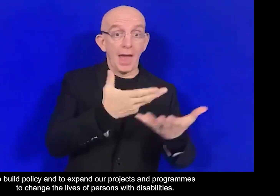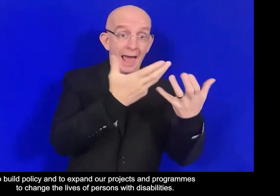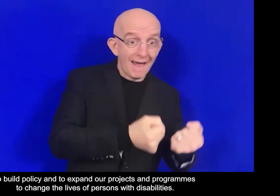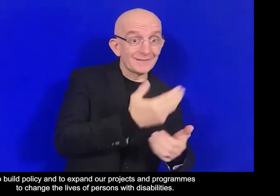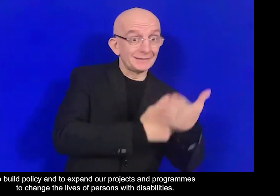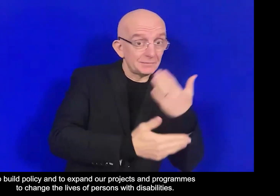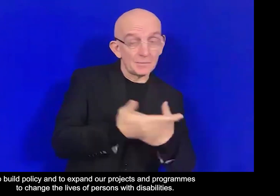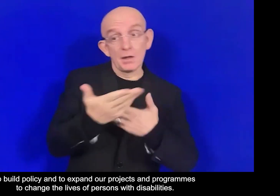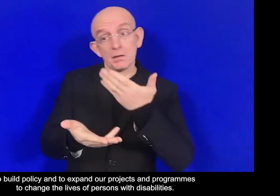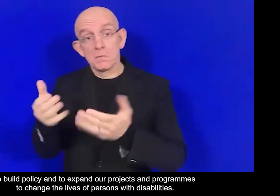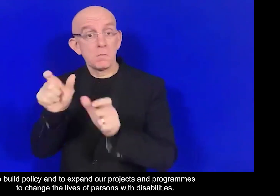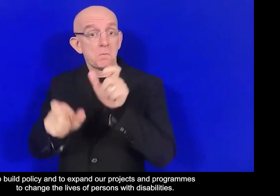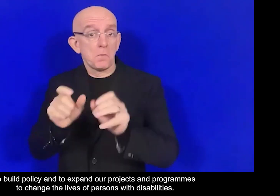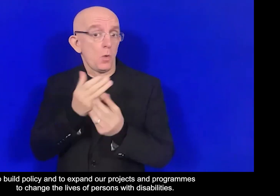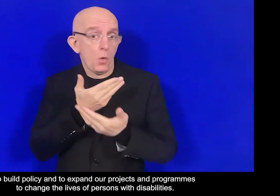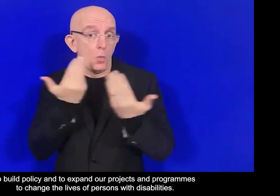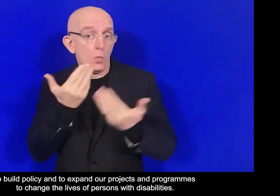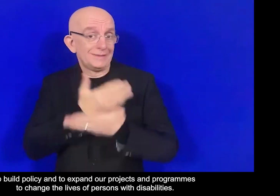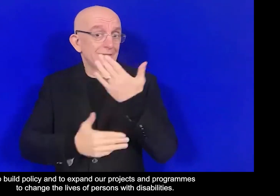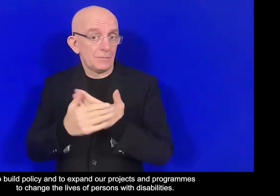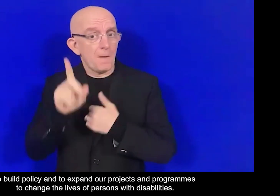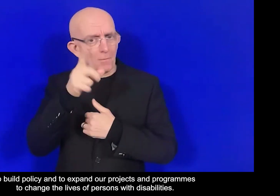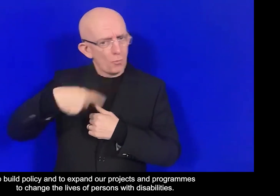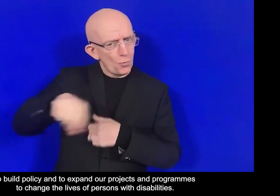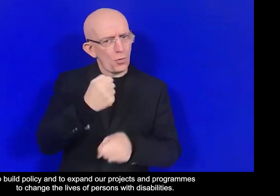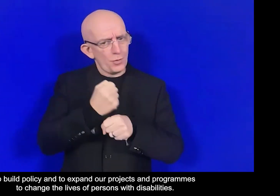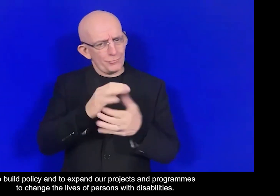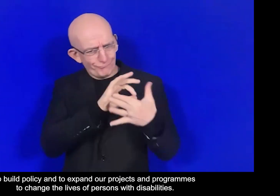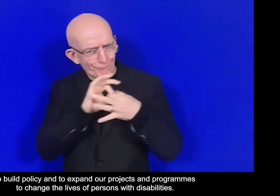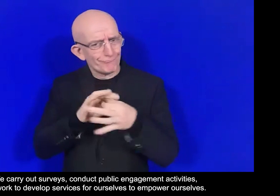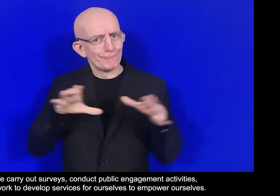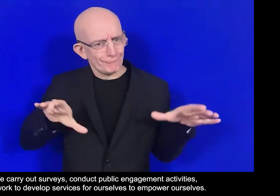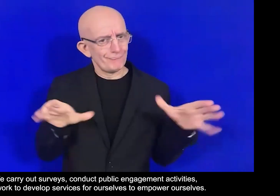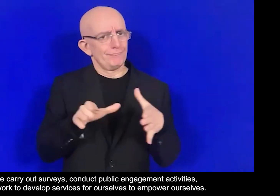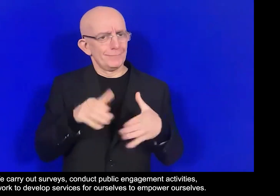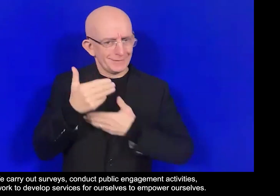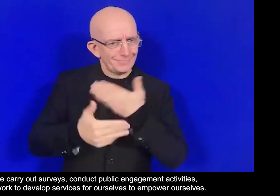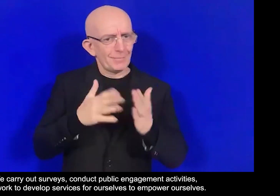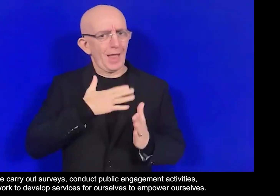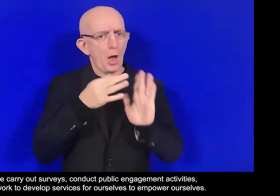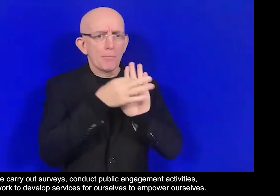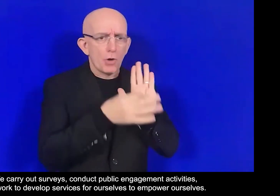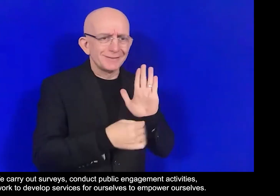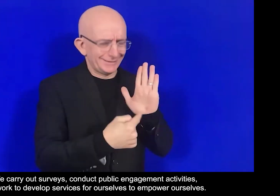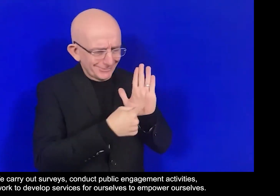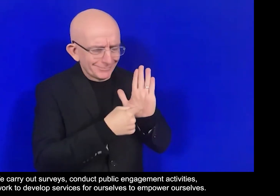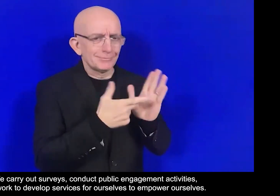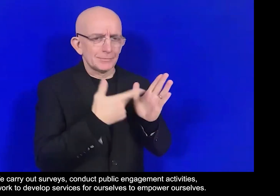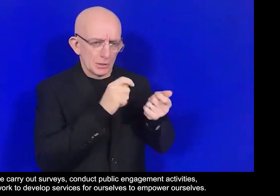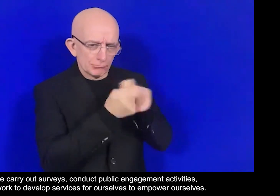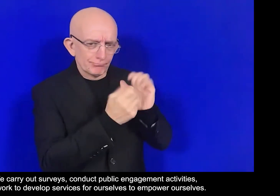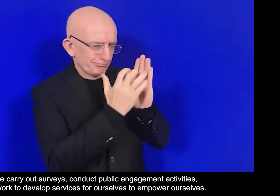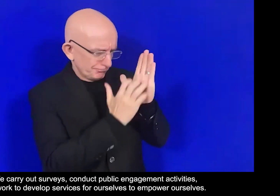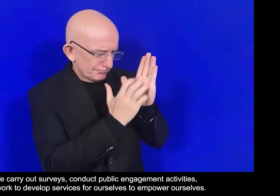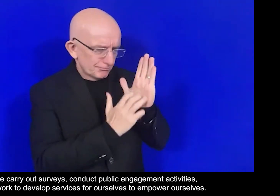our projects and programs to change the lives of persons with disabilities. We carry out surveys,